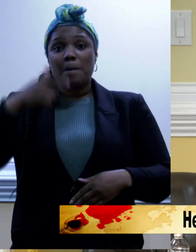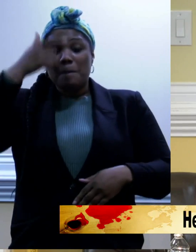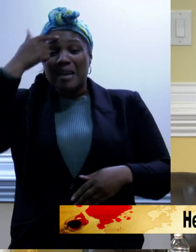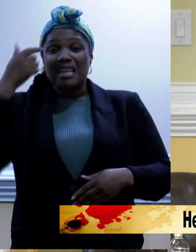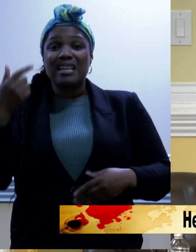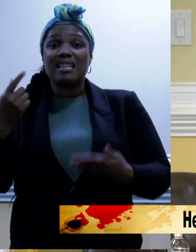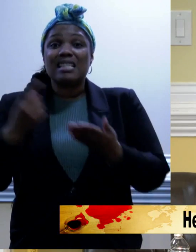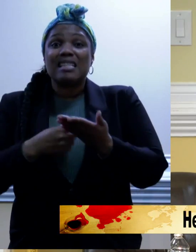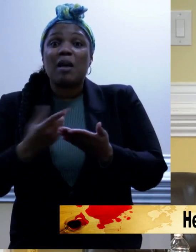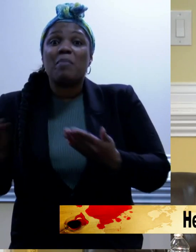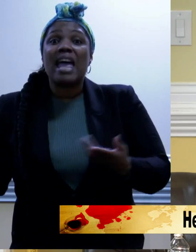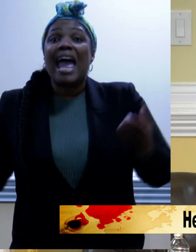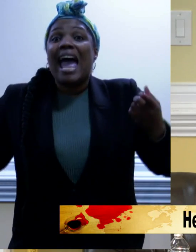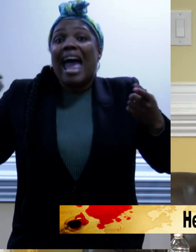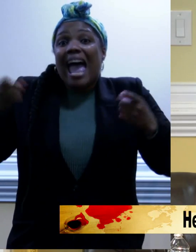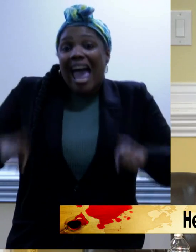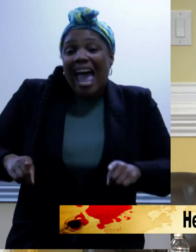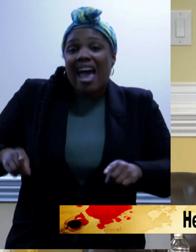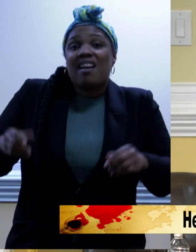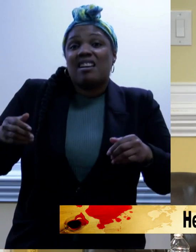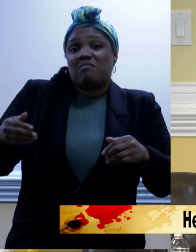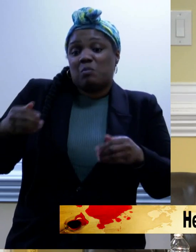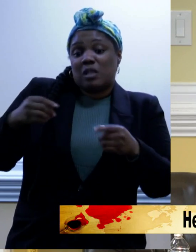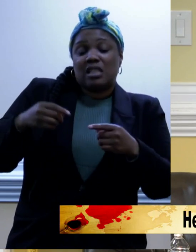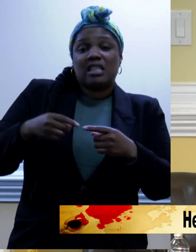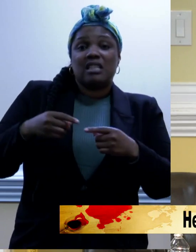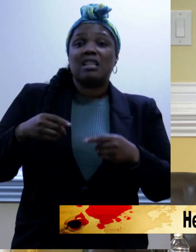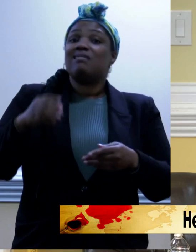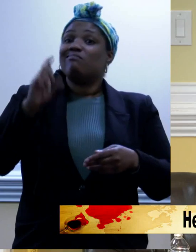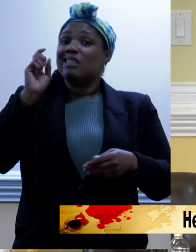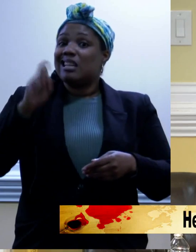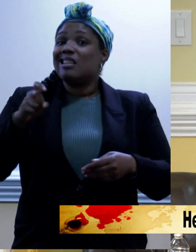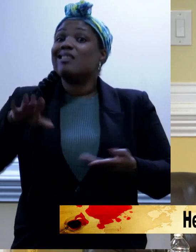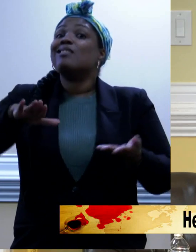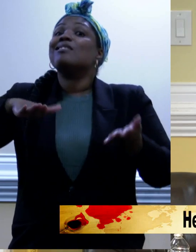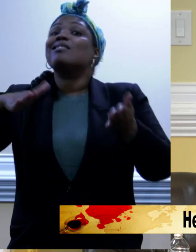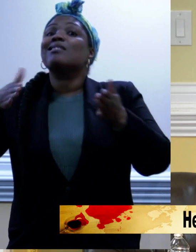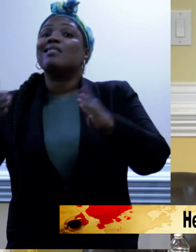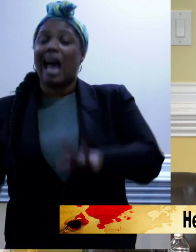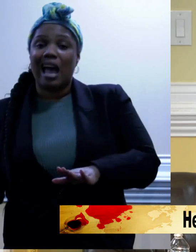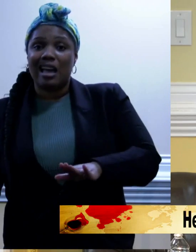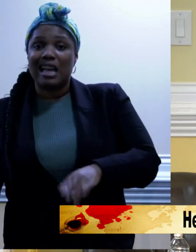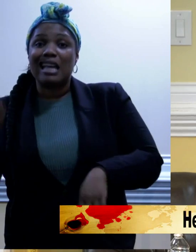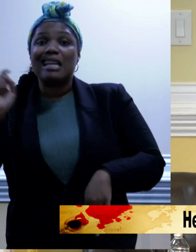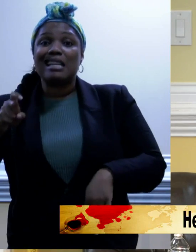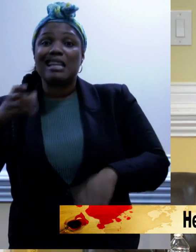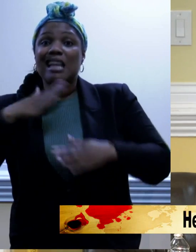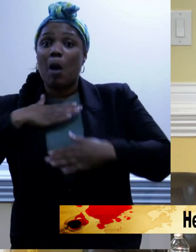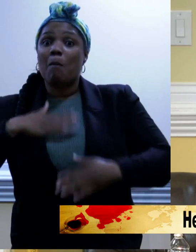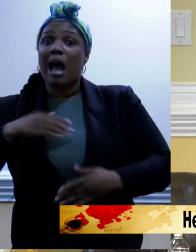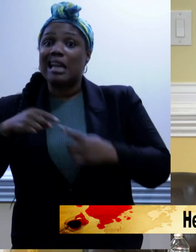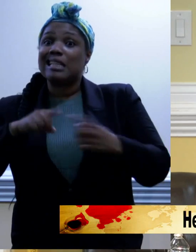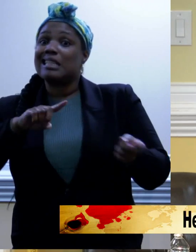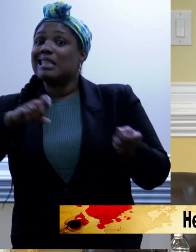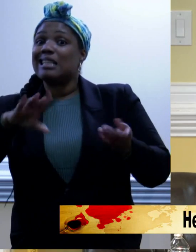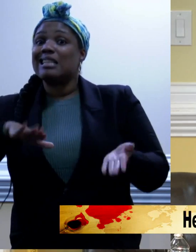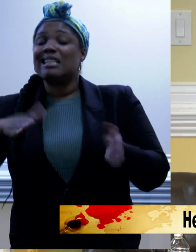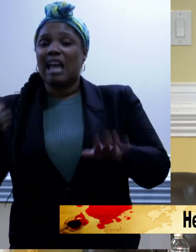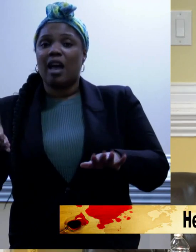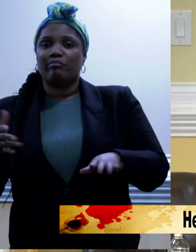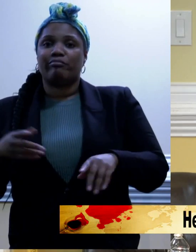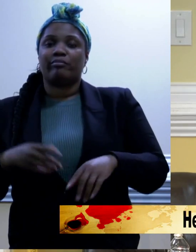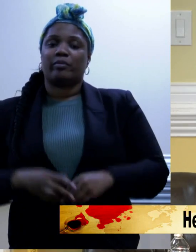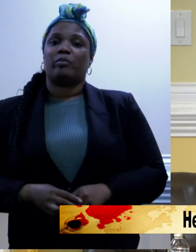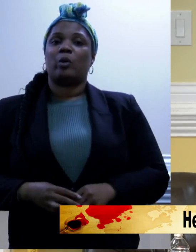had to die, sisters and brothers. He needed a body to die. We're going to get back